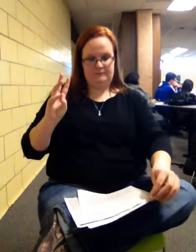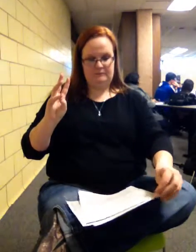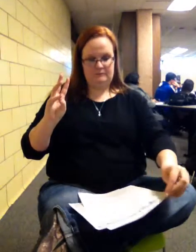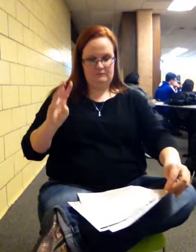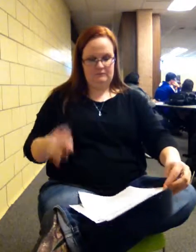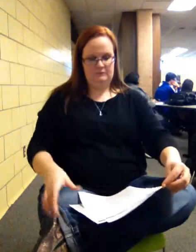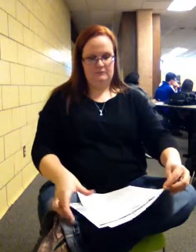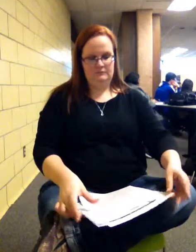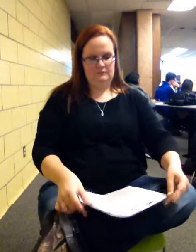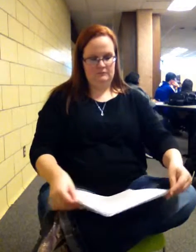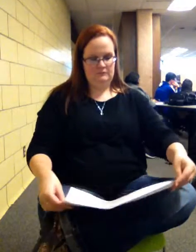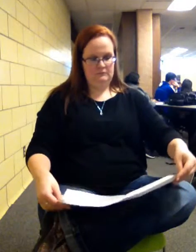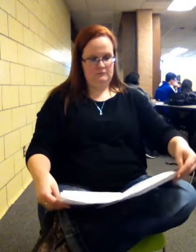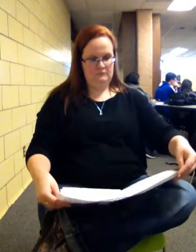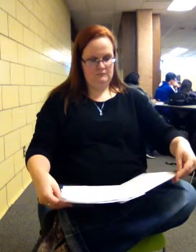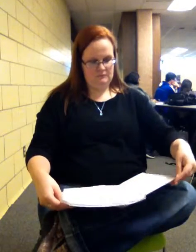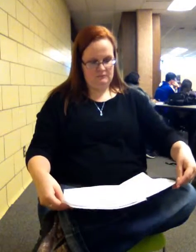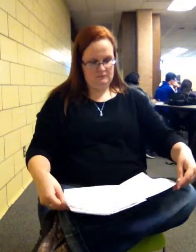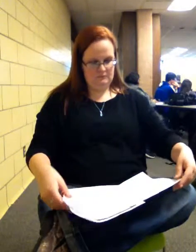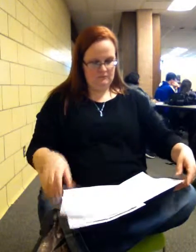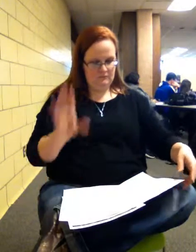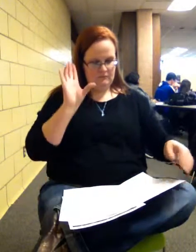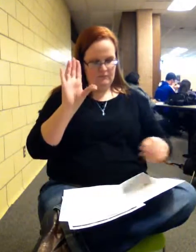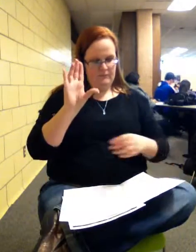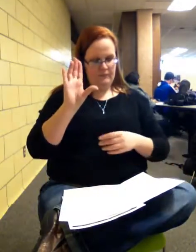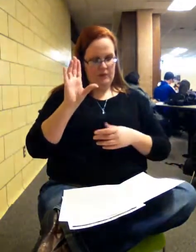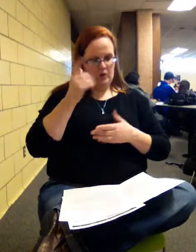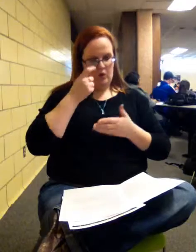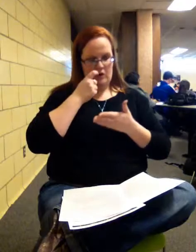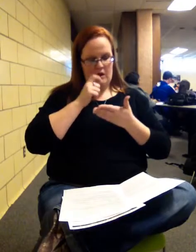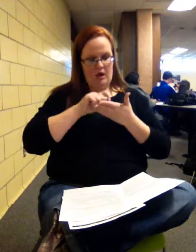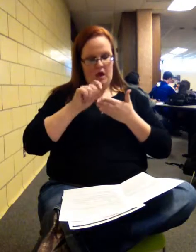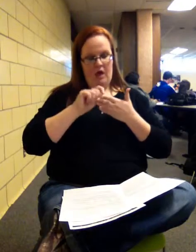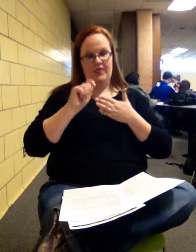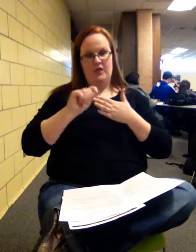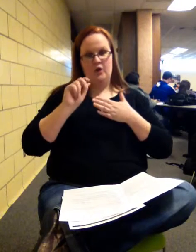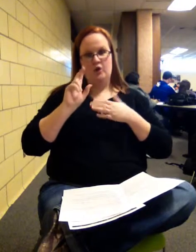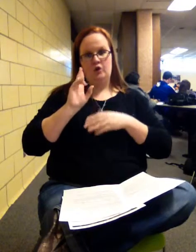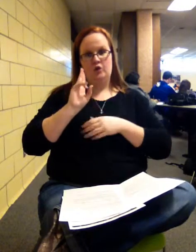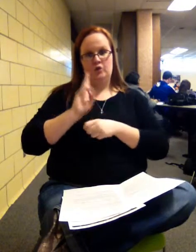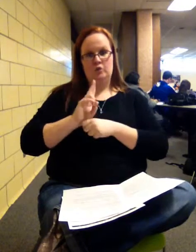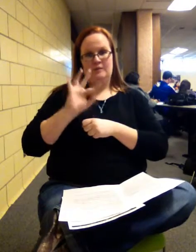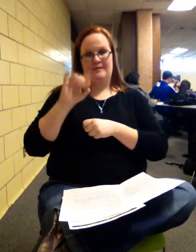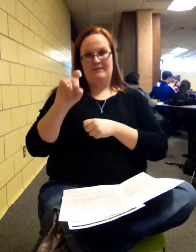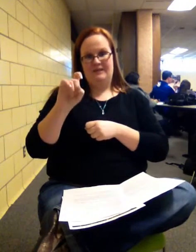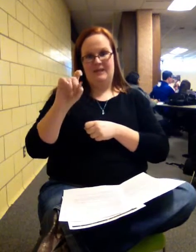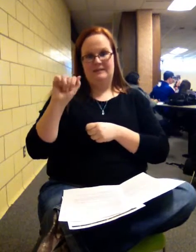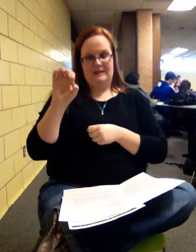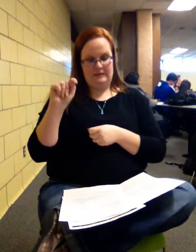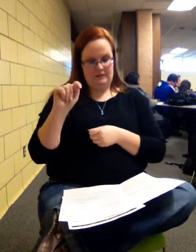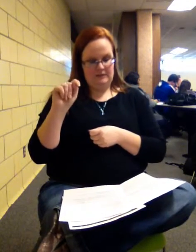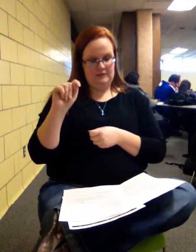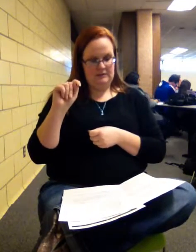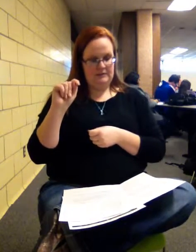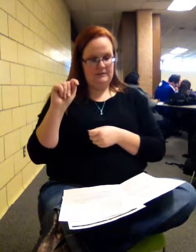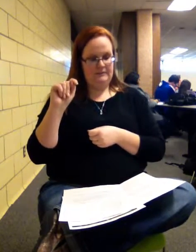author used fixed assets. So your author was using the fixed assets, the plant, property, and equipment